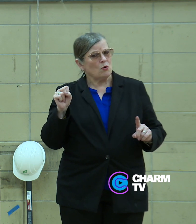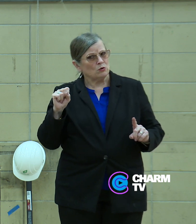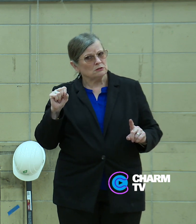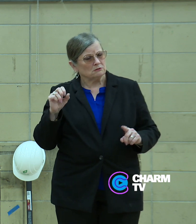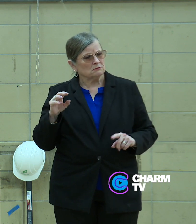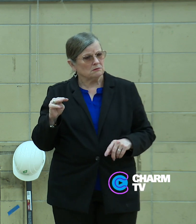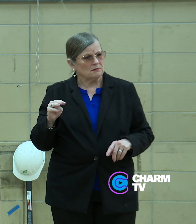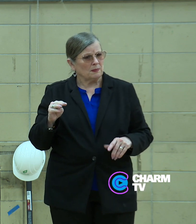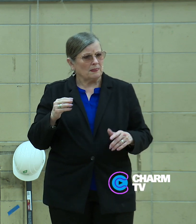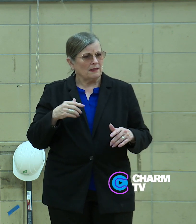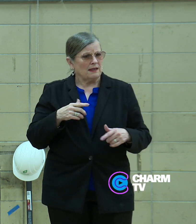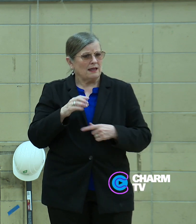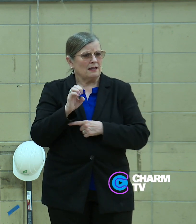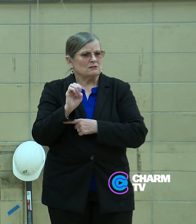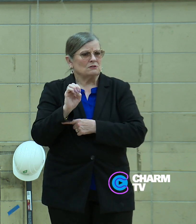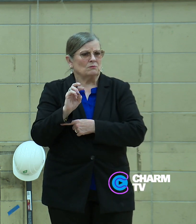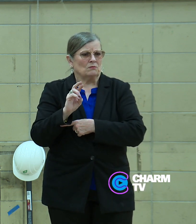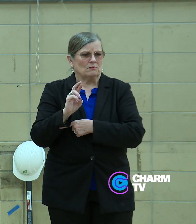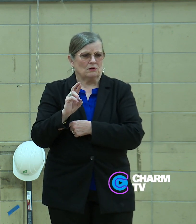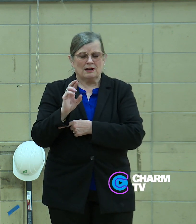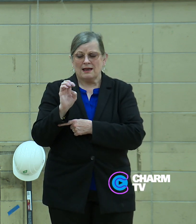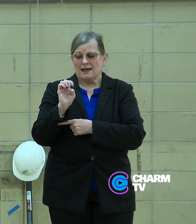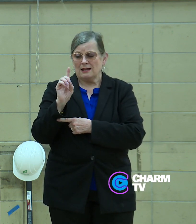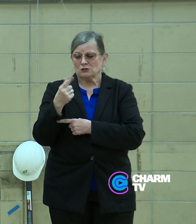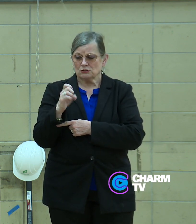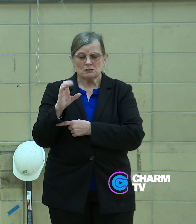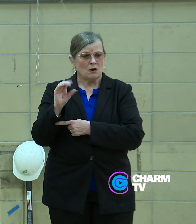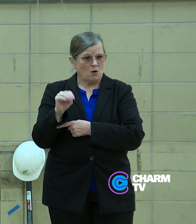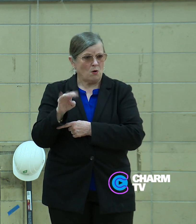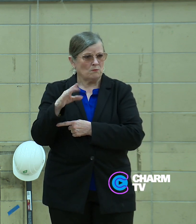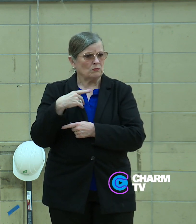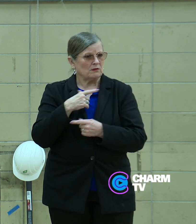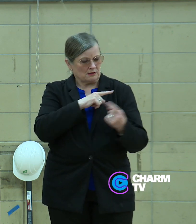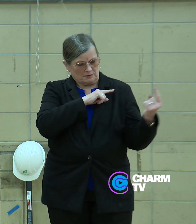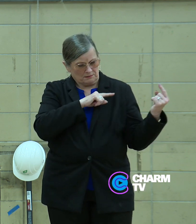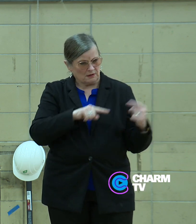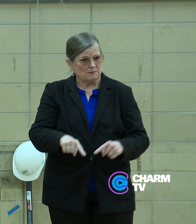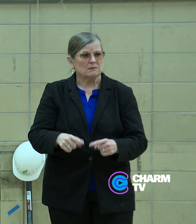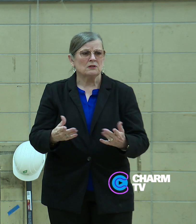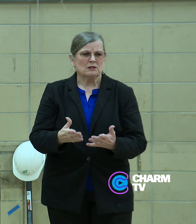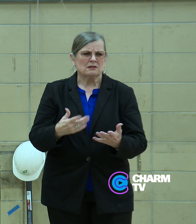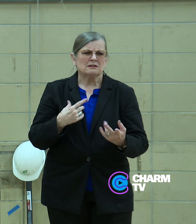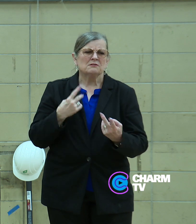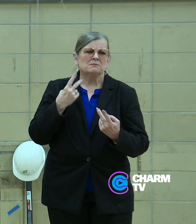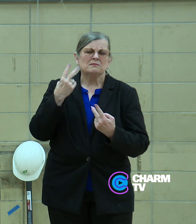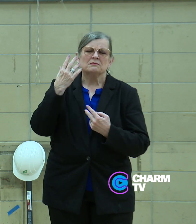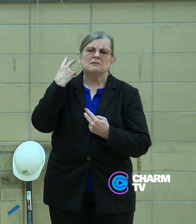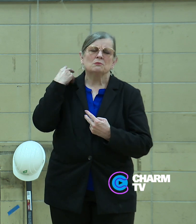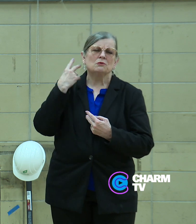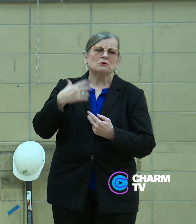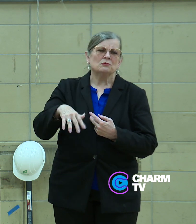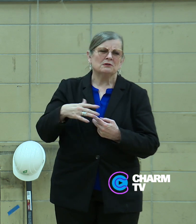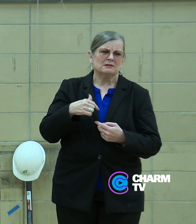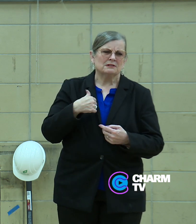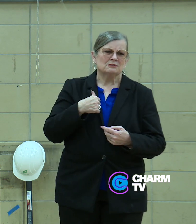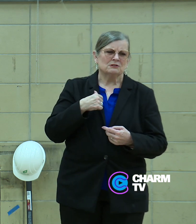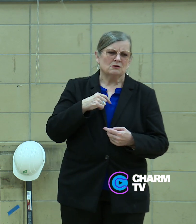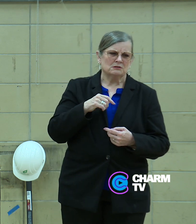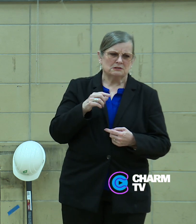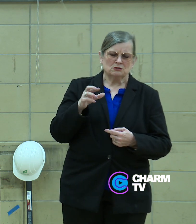Edgecombe Circle Rec Center, as when my mom went here, was dedicated in the memory of James D. Gross in